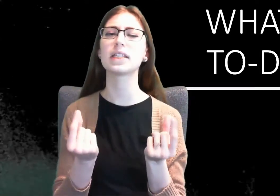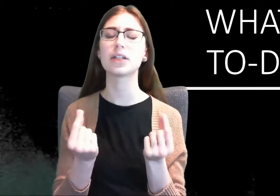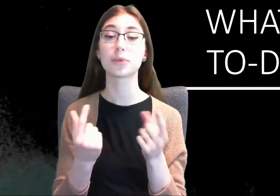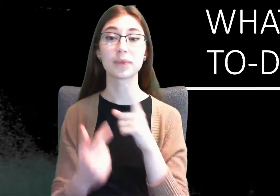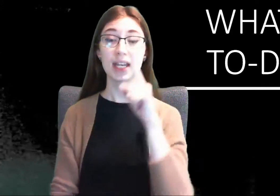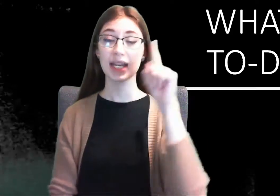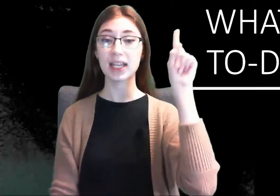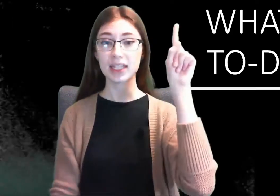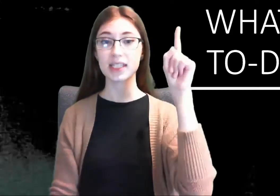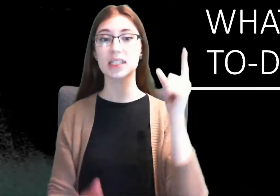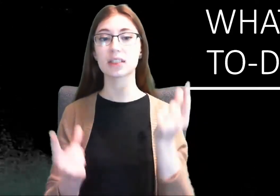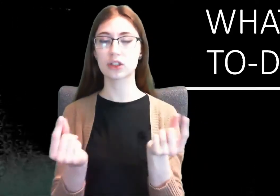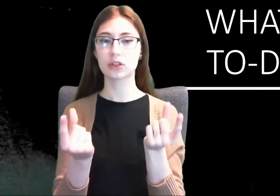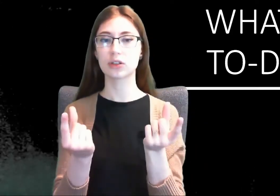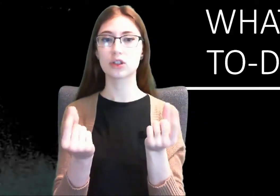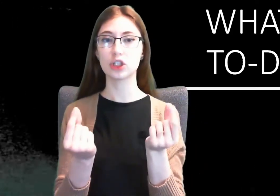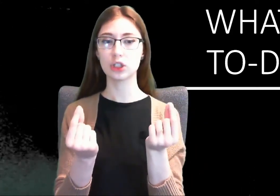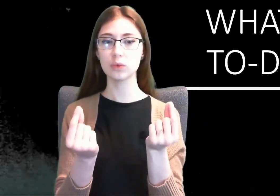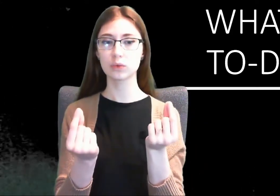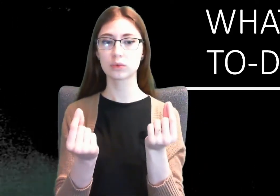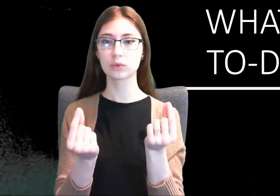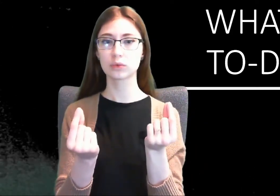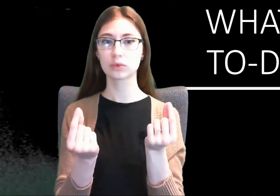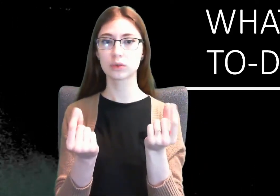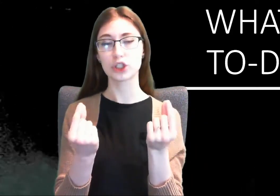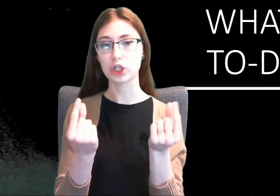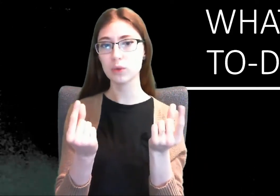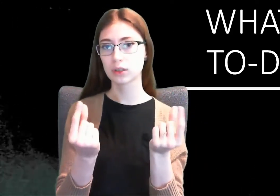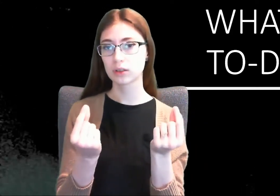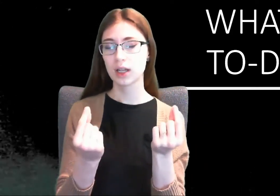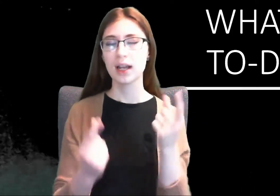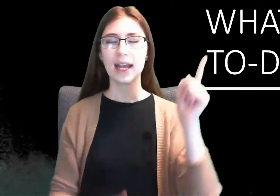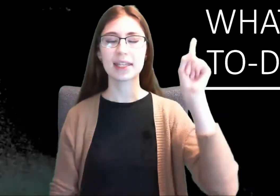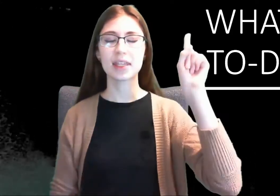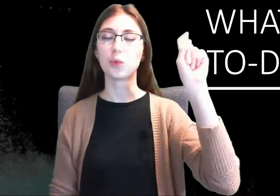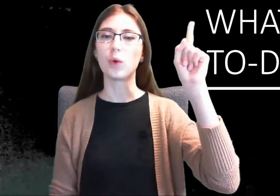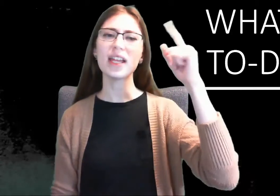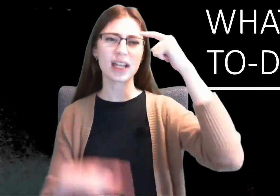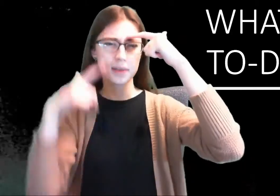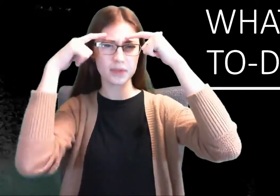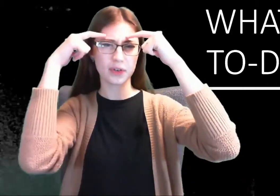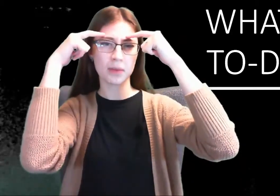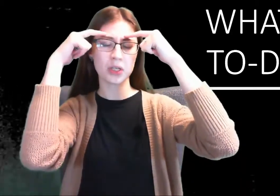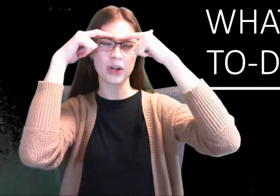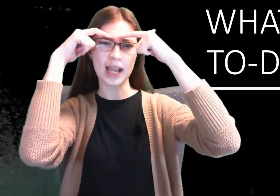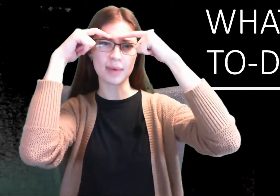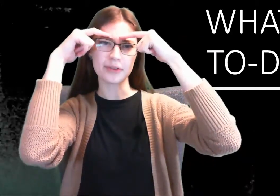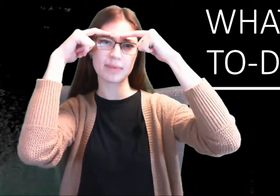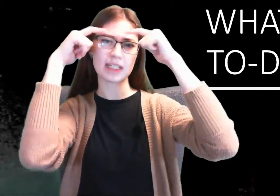do? Again, this is to do, do. And then the what comes from your eyebrows being